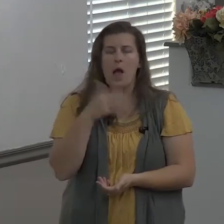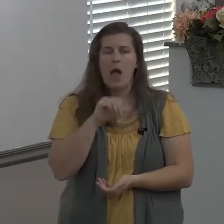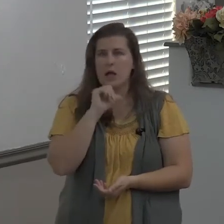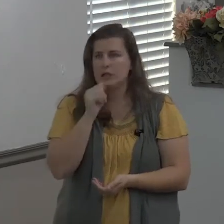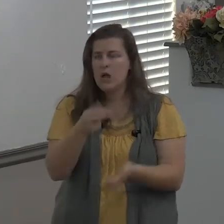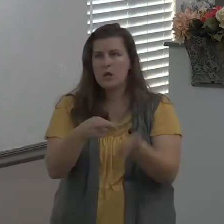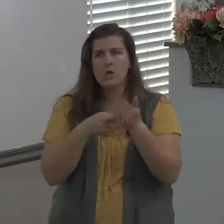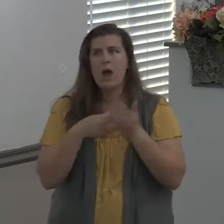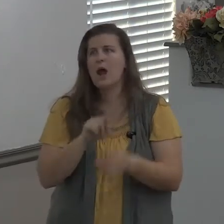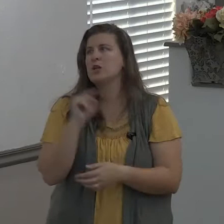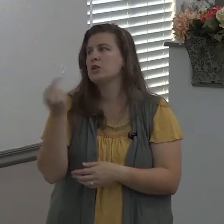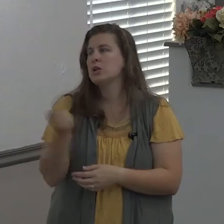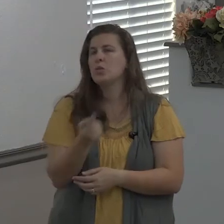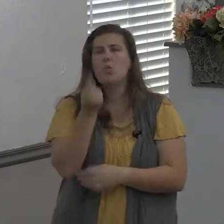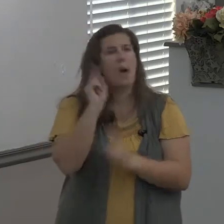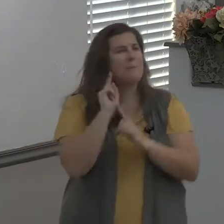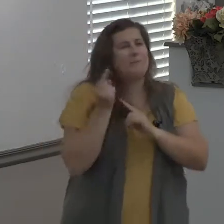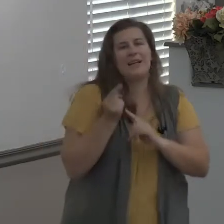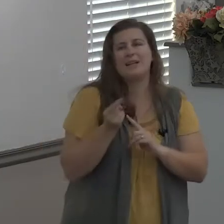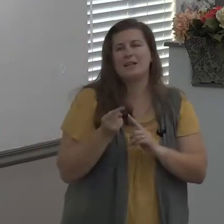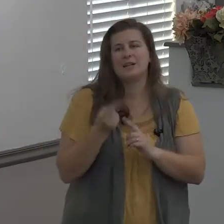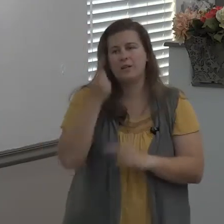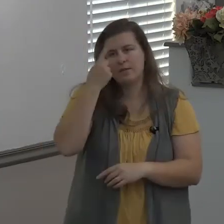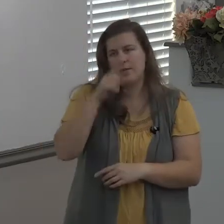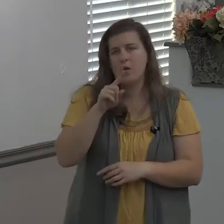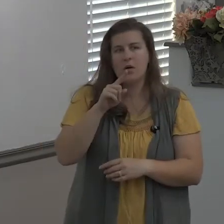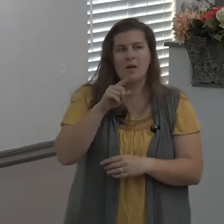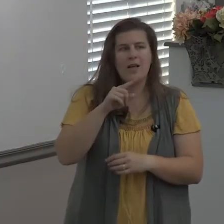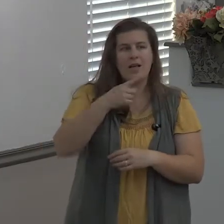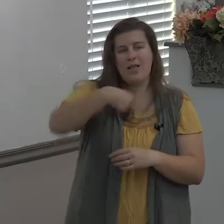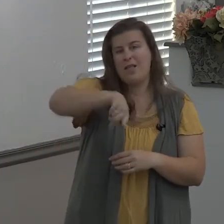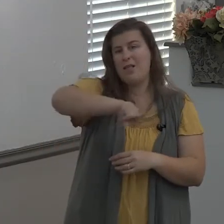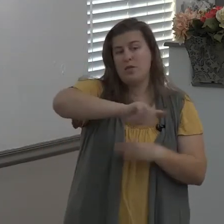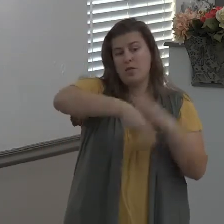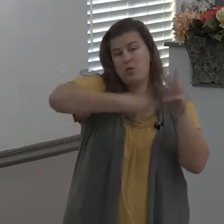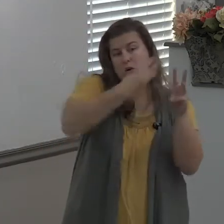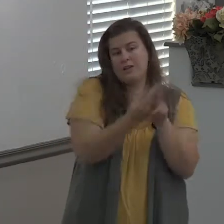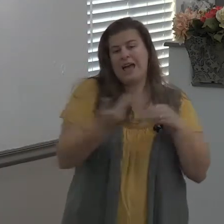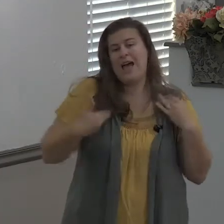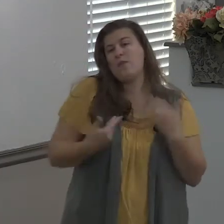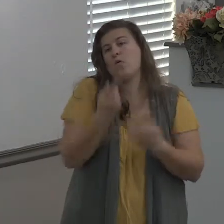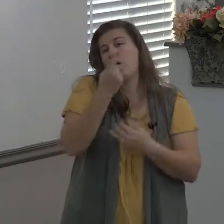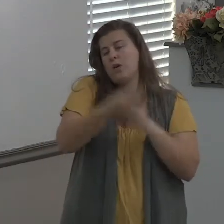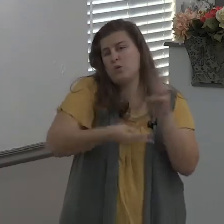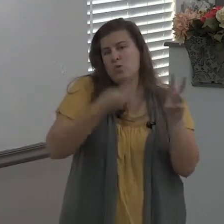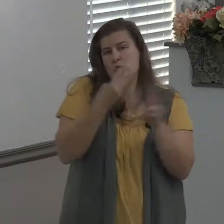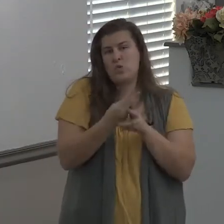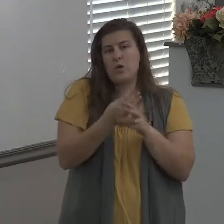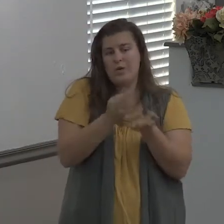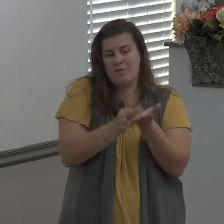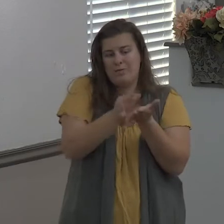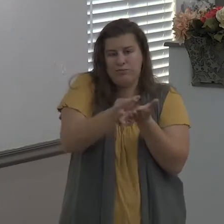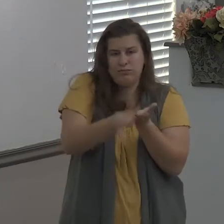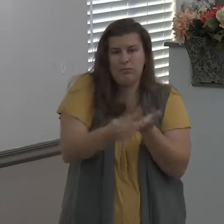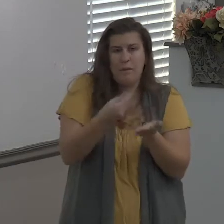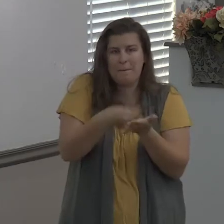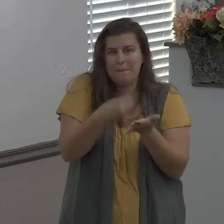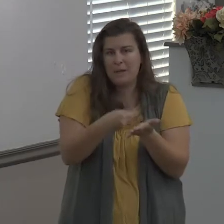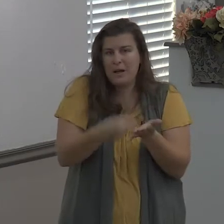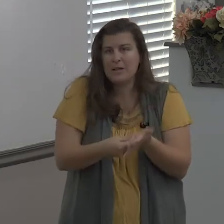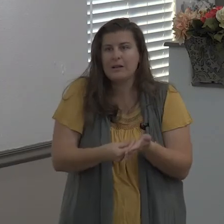God. And I begin to recognize that, wow, it's not going to take but a minute for them to bring a one world